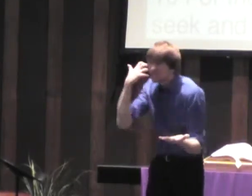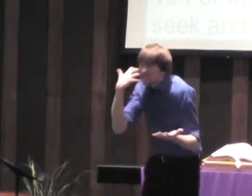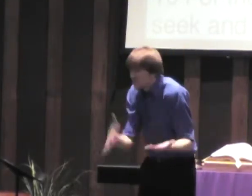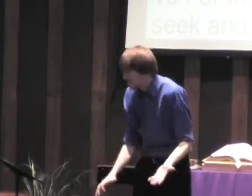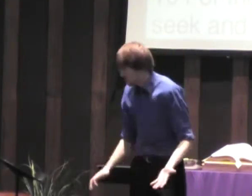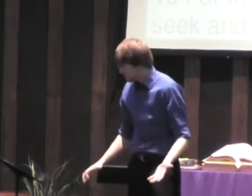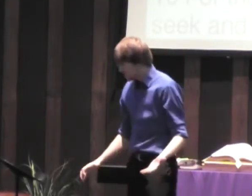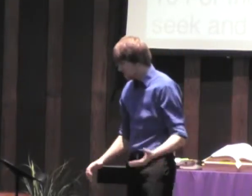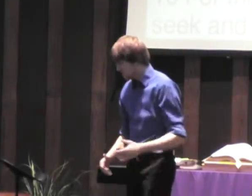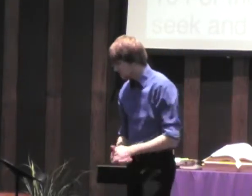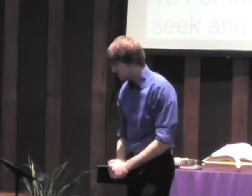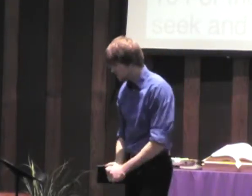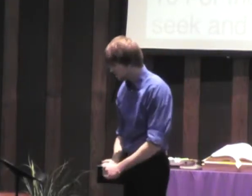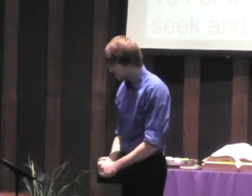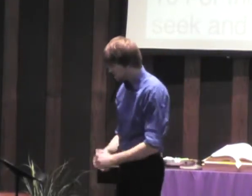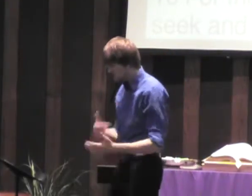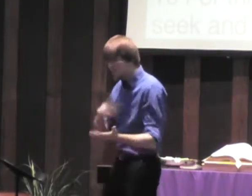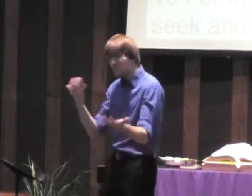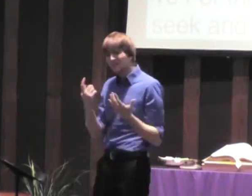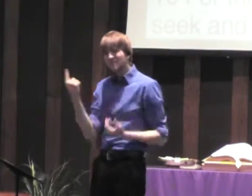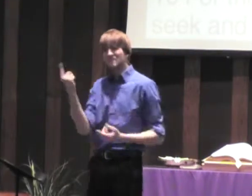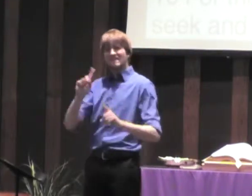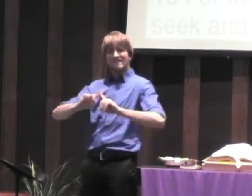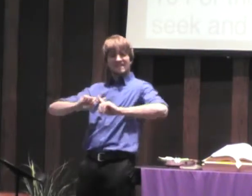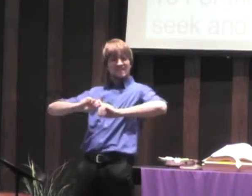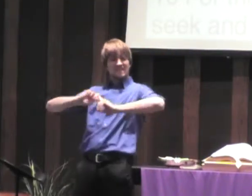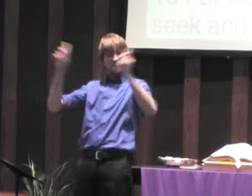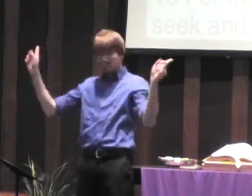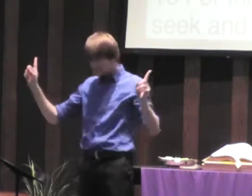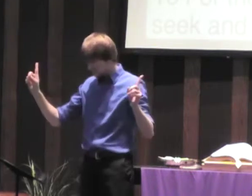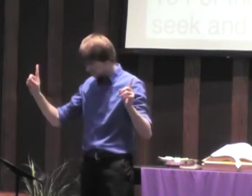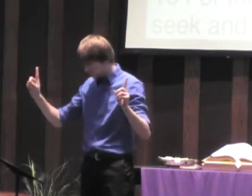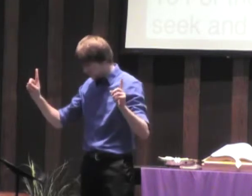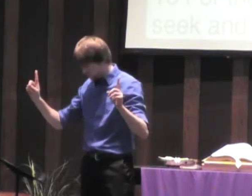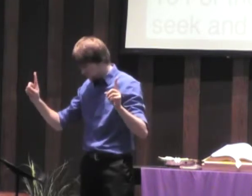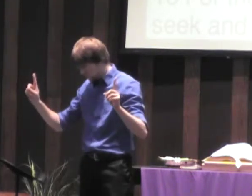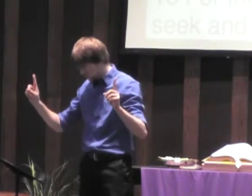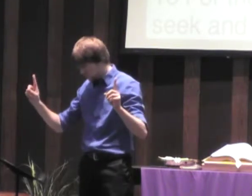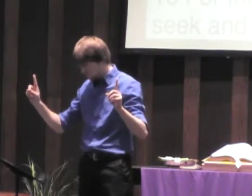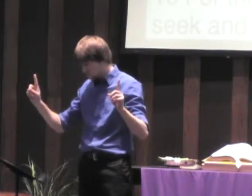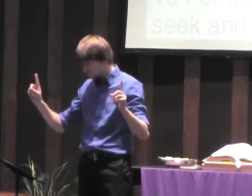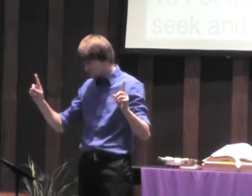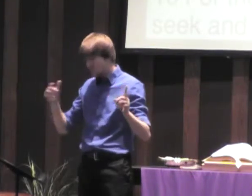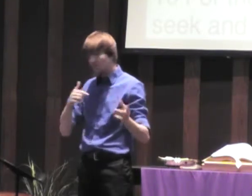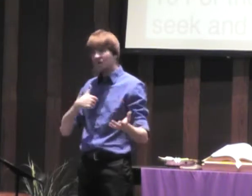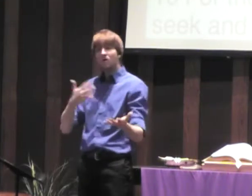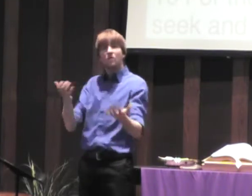I didn't want the same life for my family. I wanted something different.